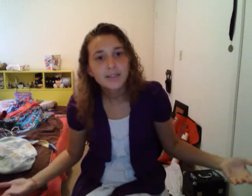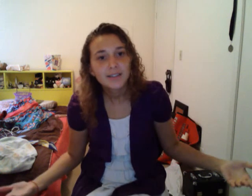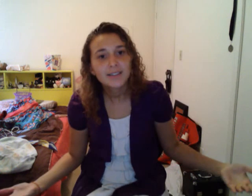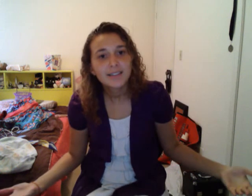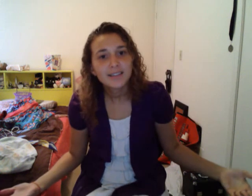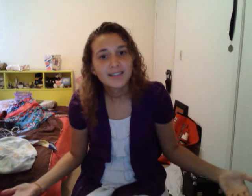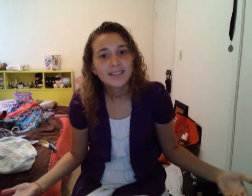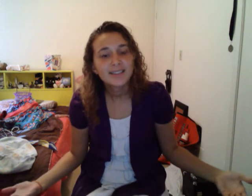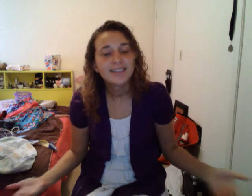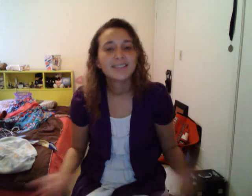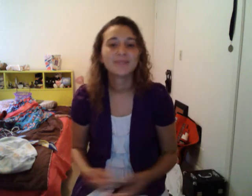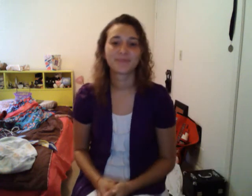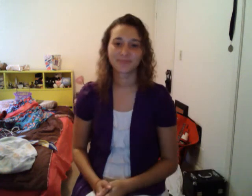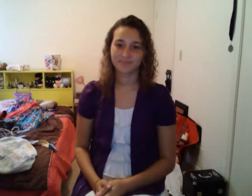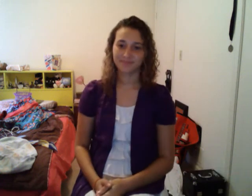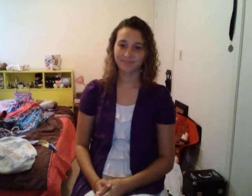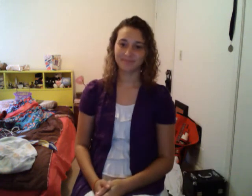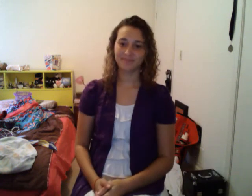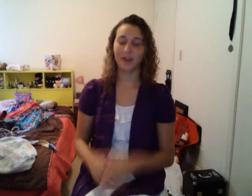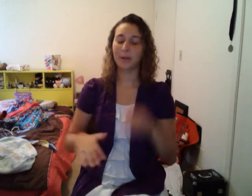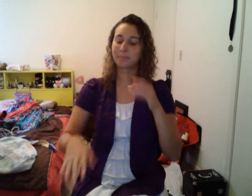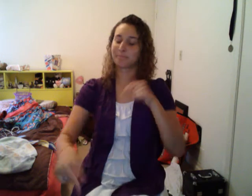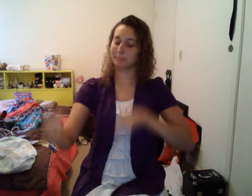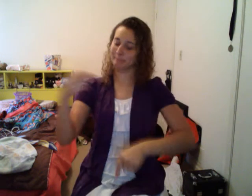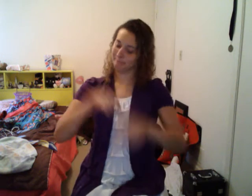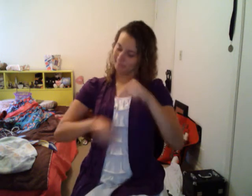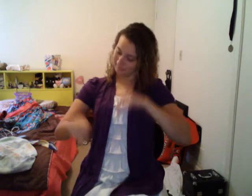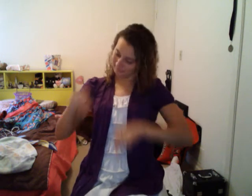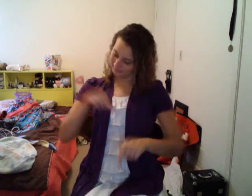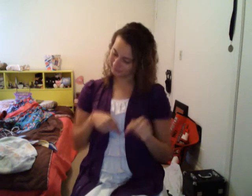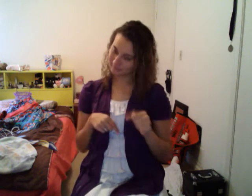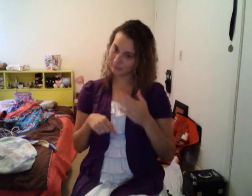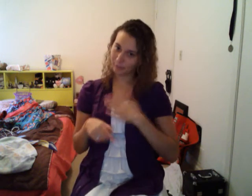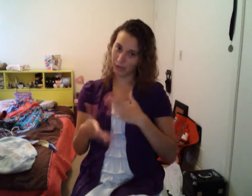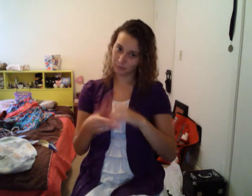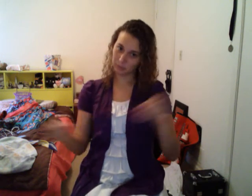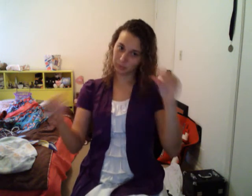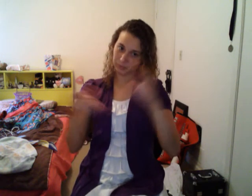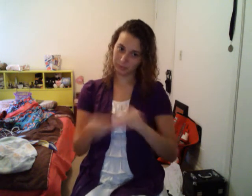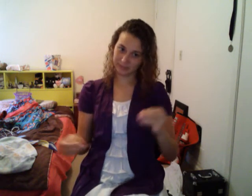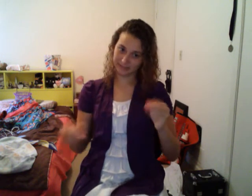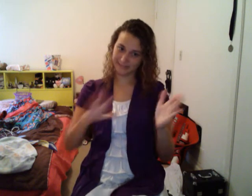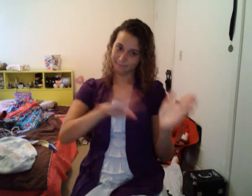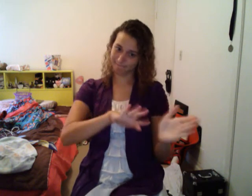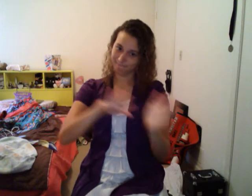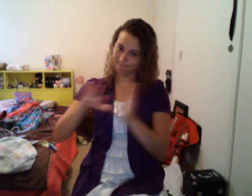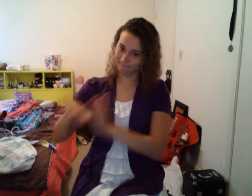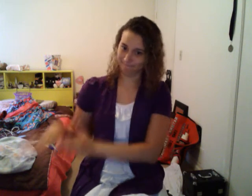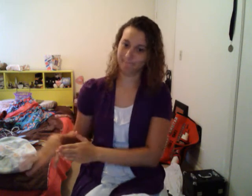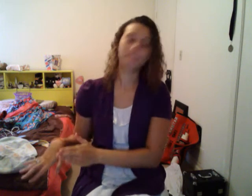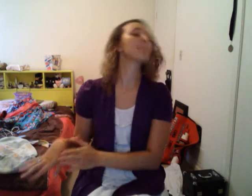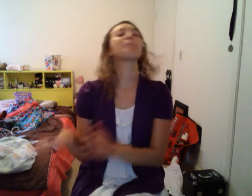So let's step back from these stories and these arguments to notice a couple of